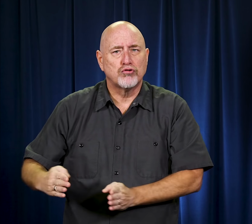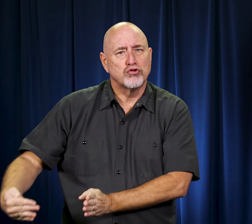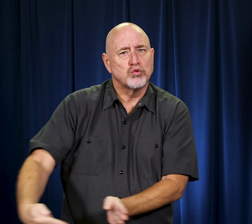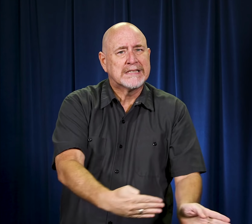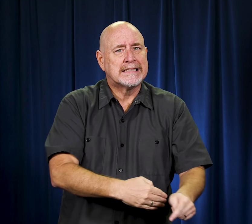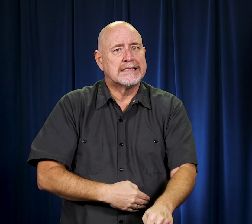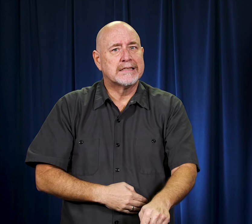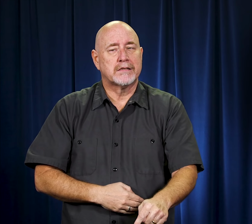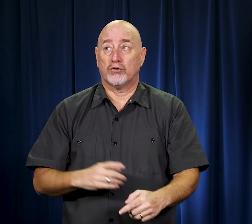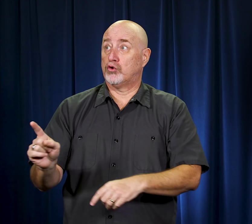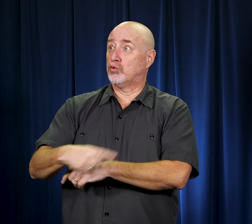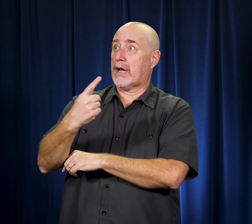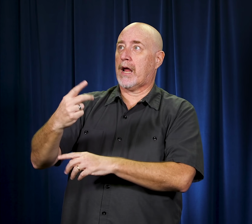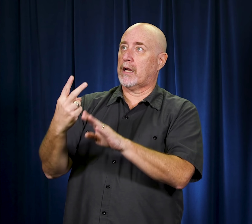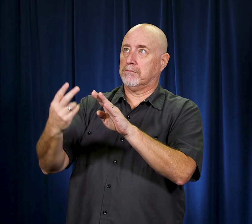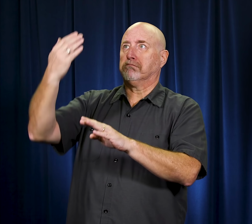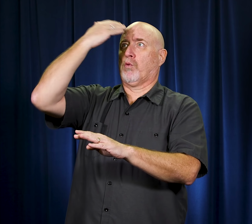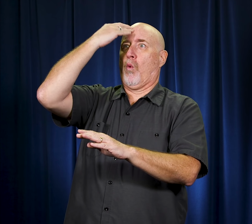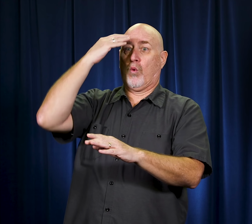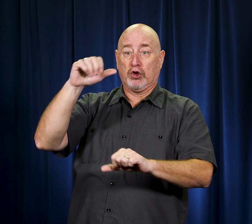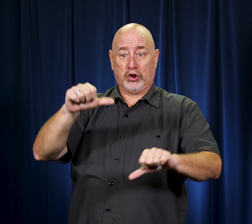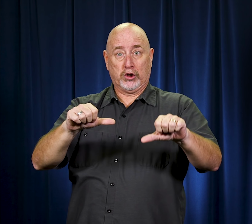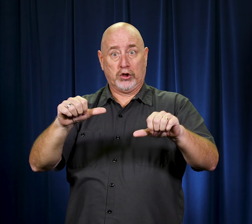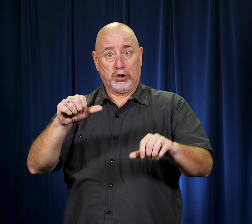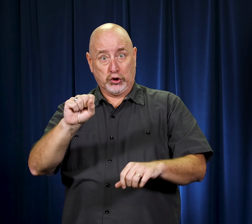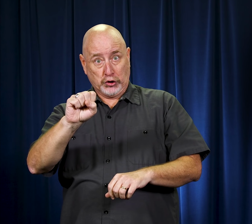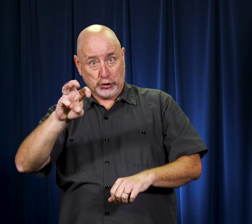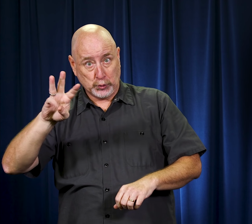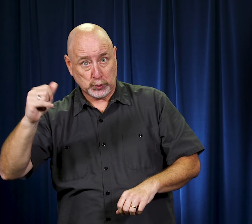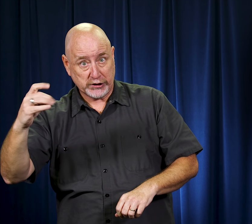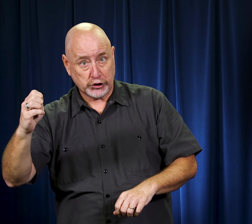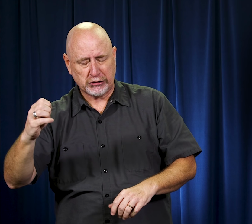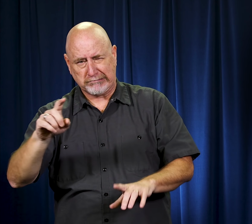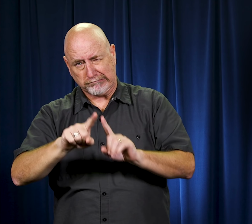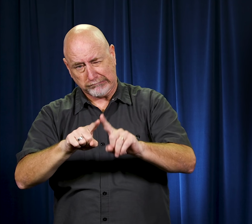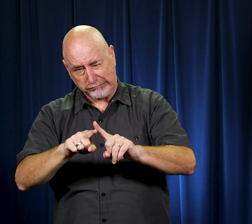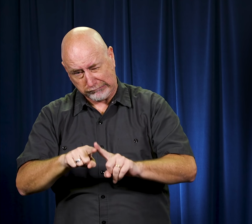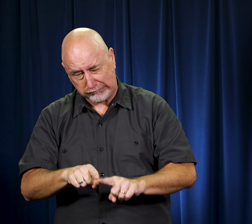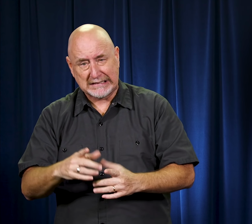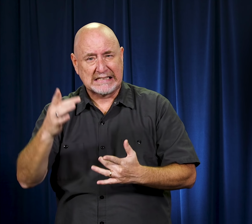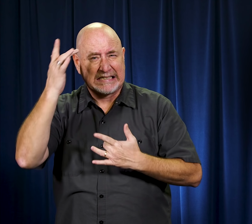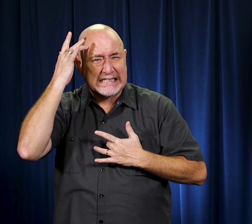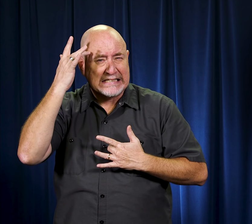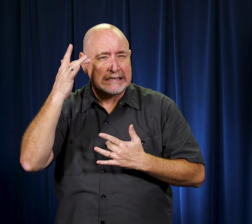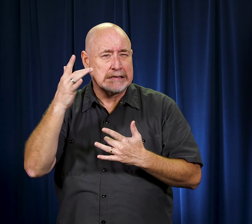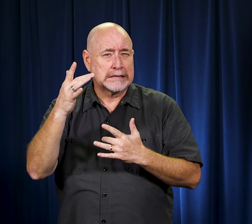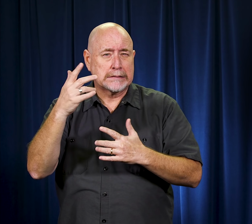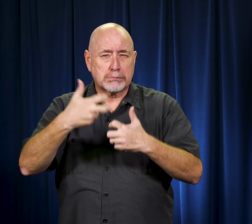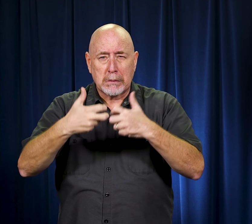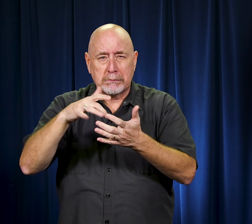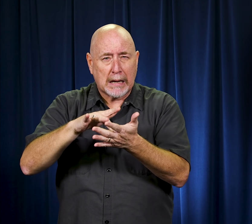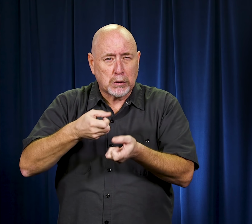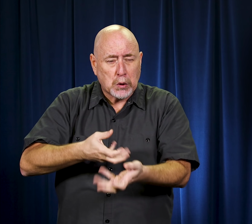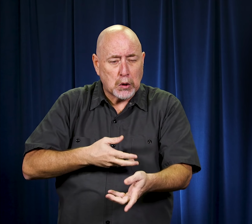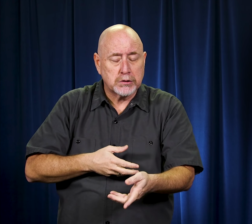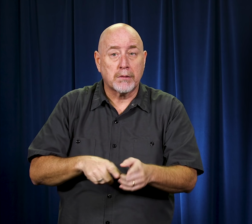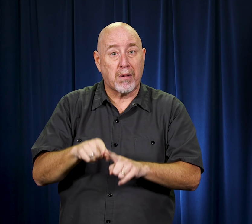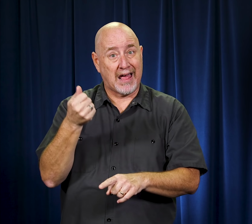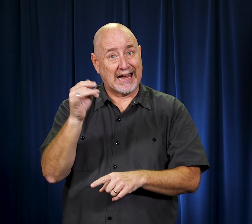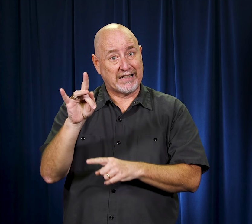modern scientific era, raw sewage carries disease and causes all types of medical problems. If the people in London